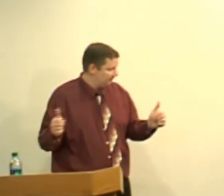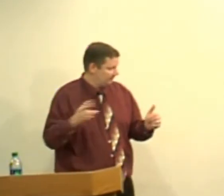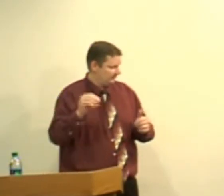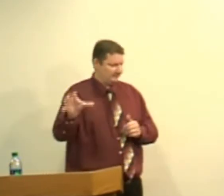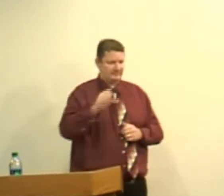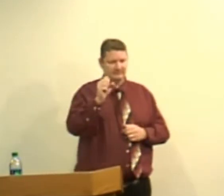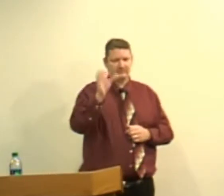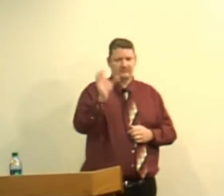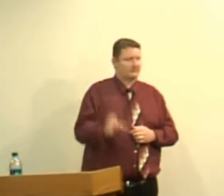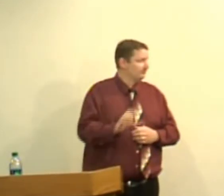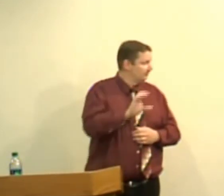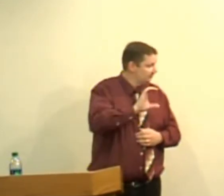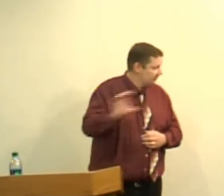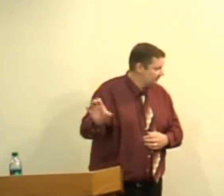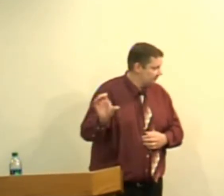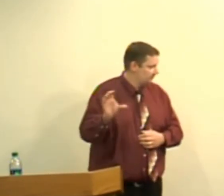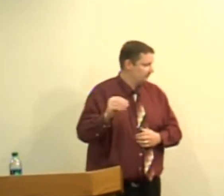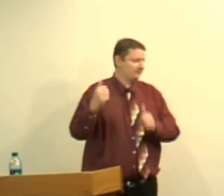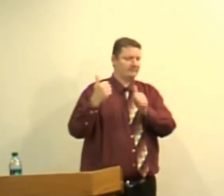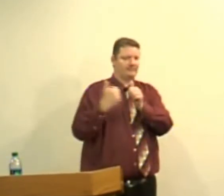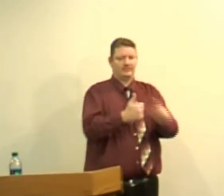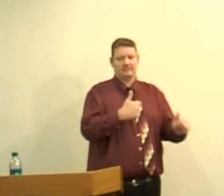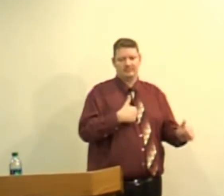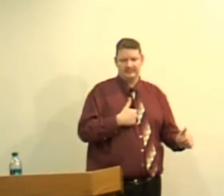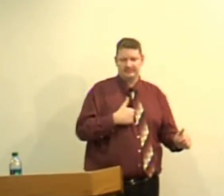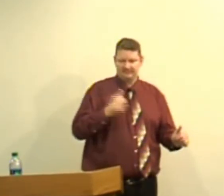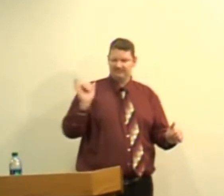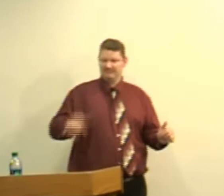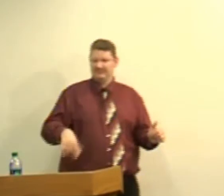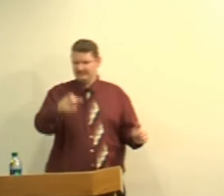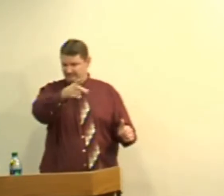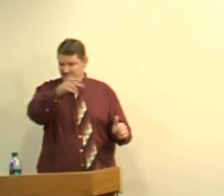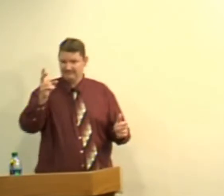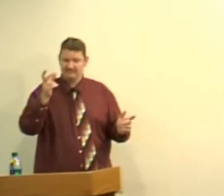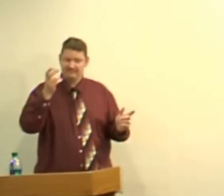Jesus said, deny yourself. Take the cross. follow me.